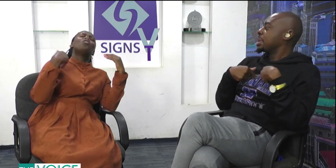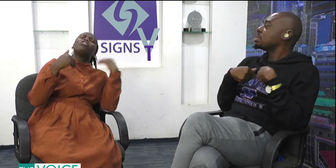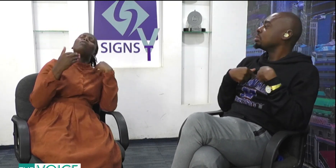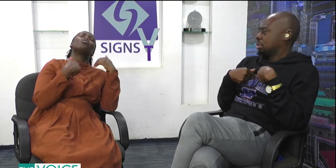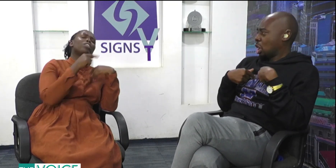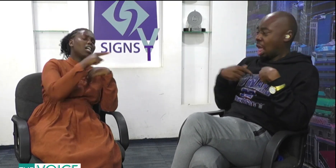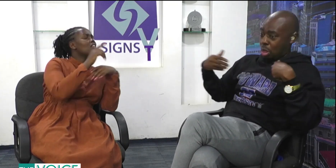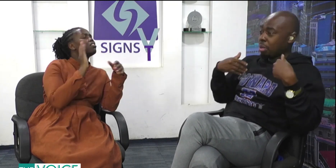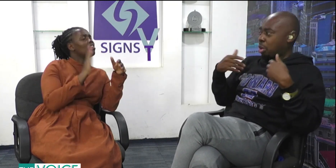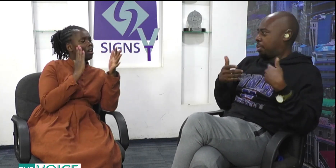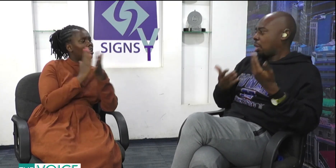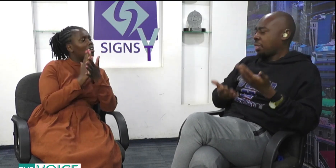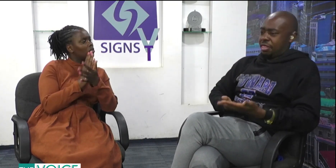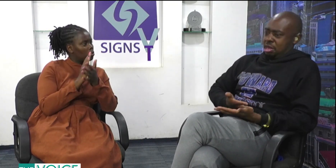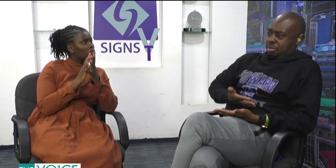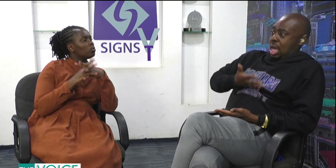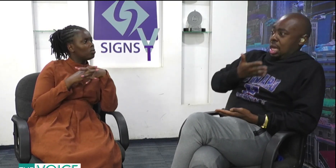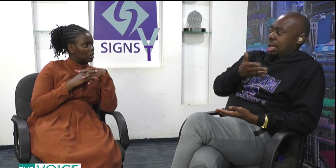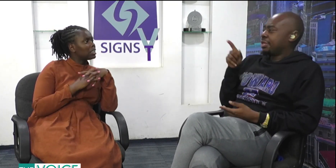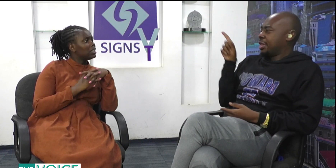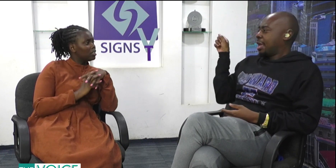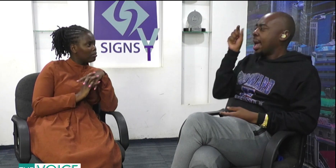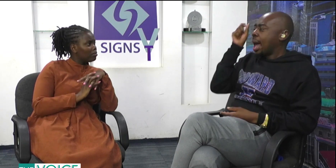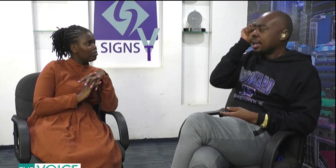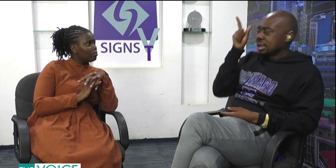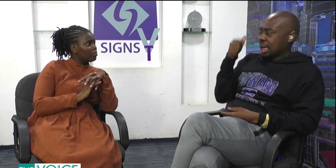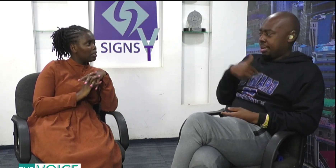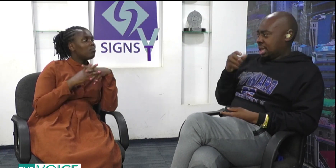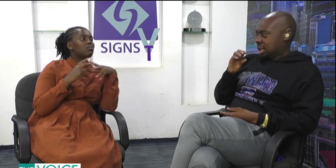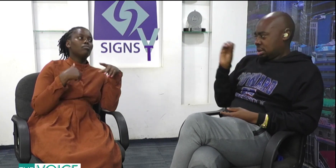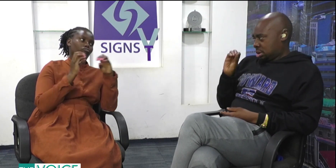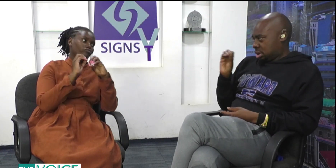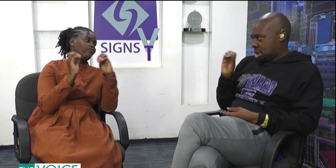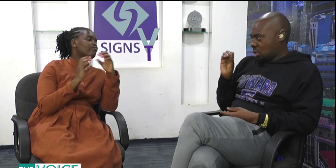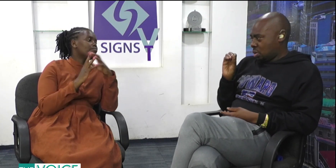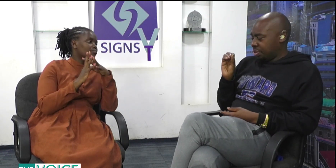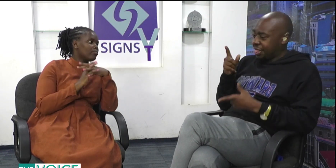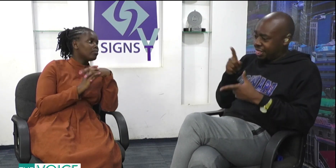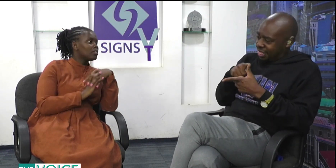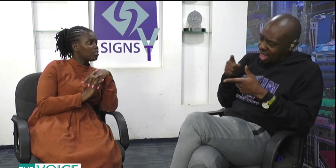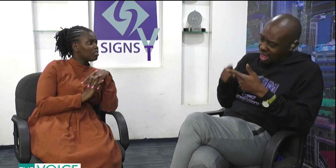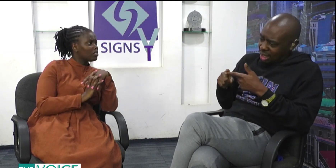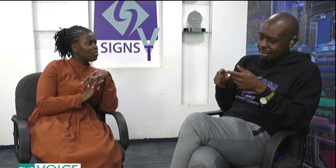So, and for, for the deaf children, most of them really love fighting. I agree.